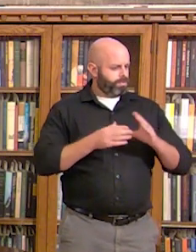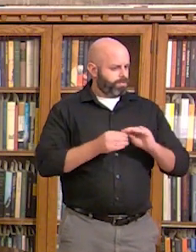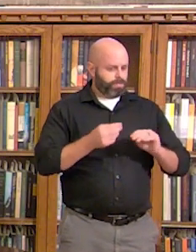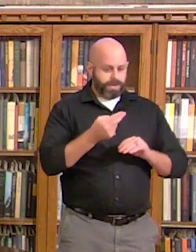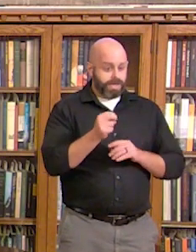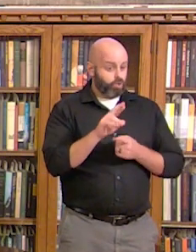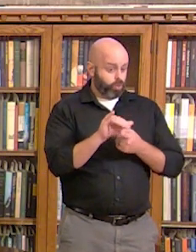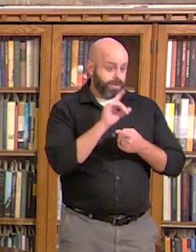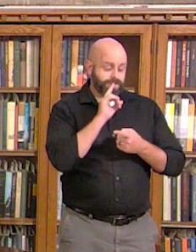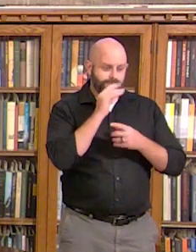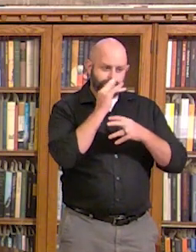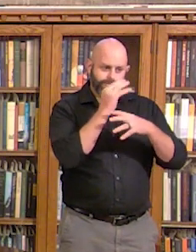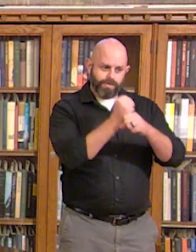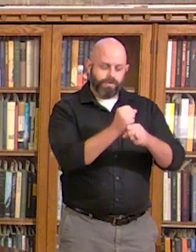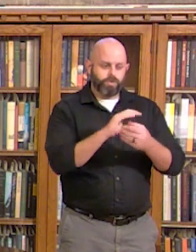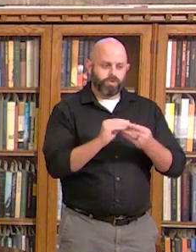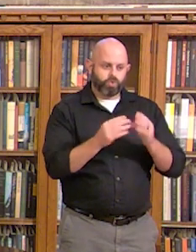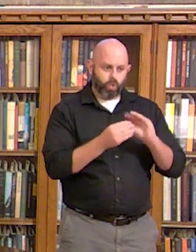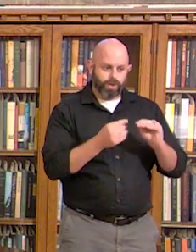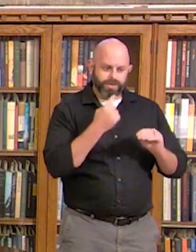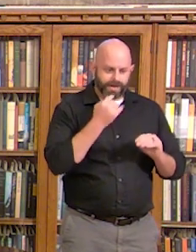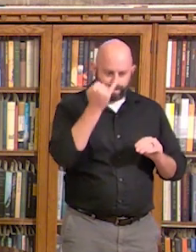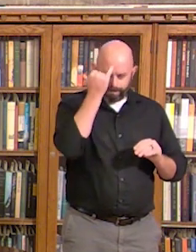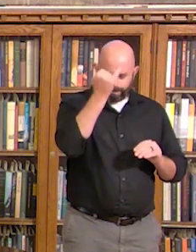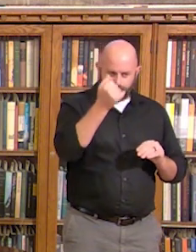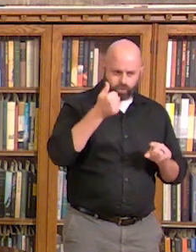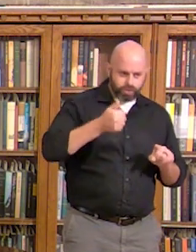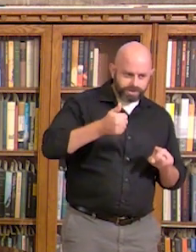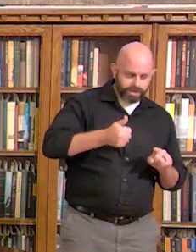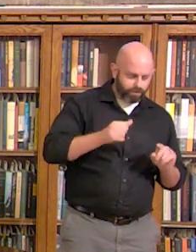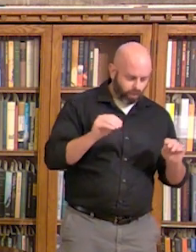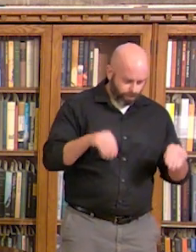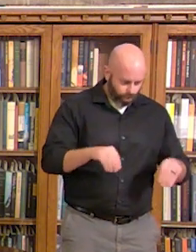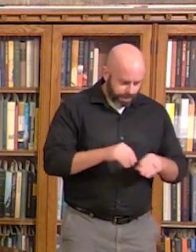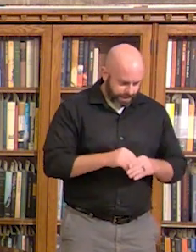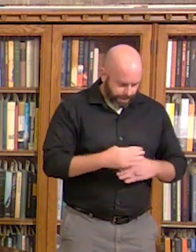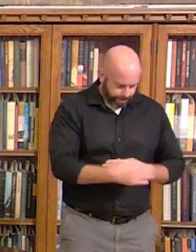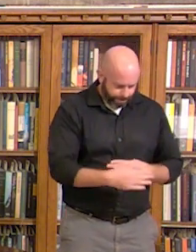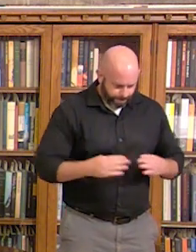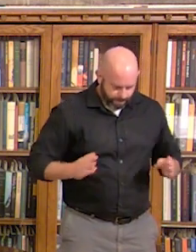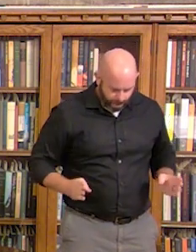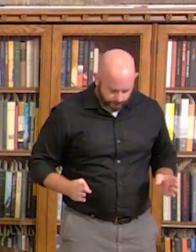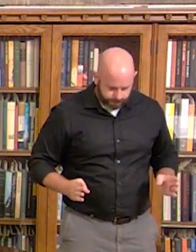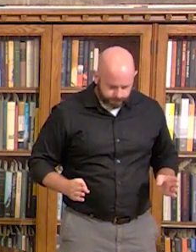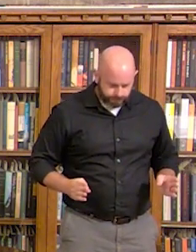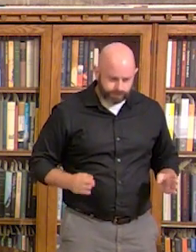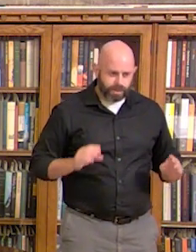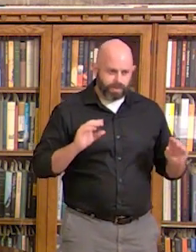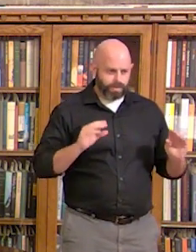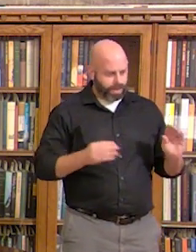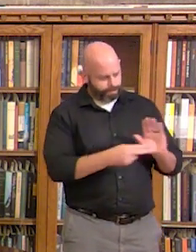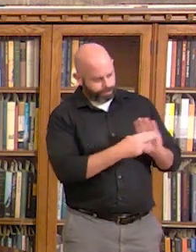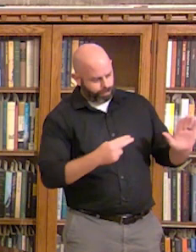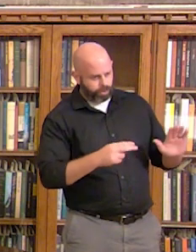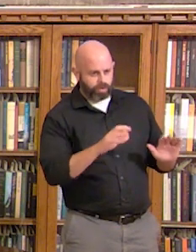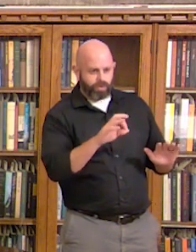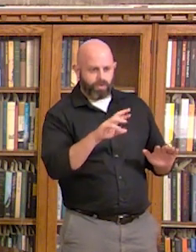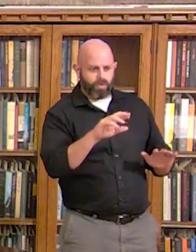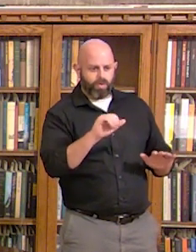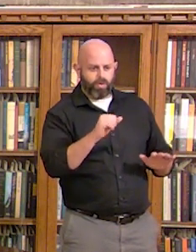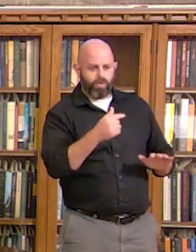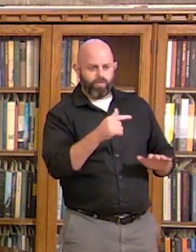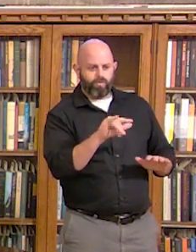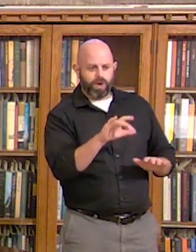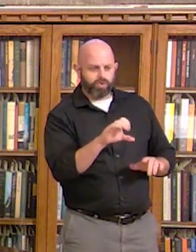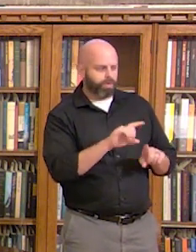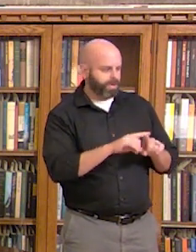fascinating story because Henry's talking about can you imagine yourself being put in a little box and even though they put Fragile on there you're getting tossed and